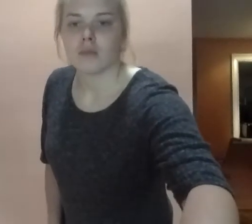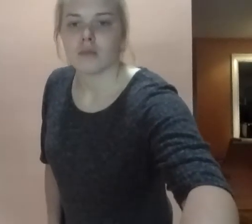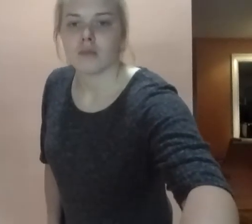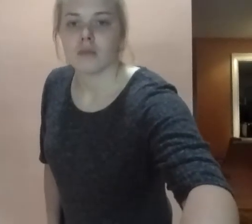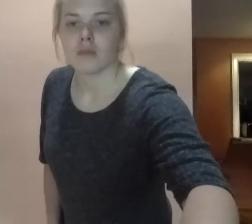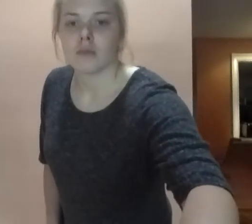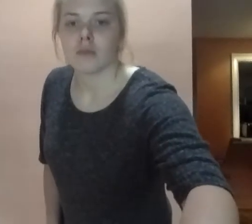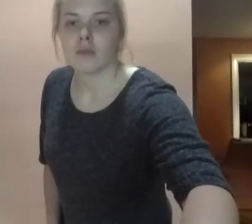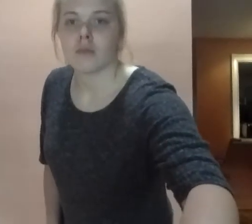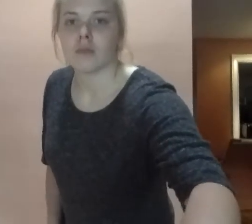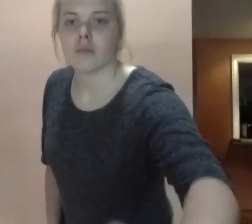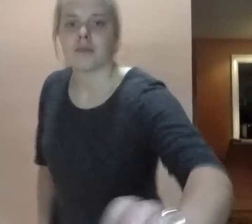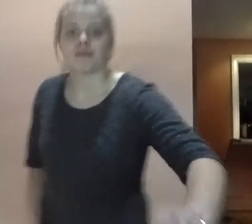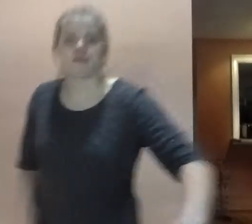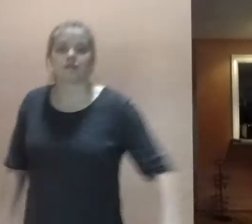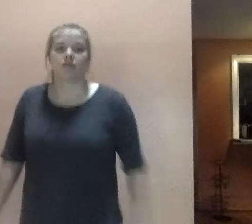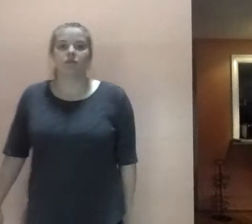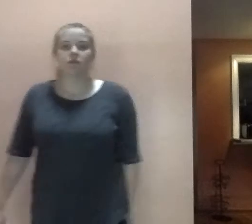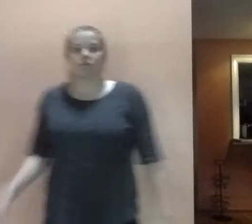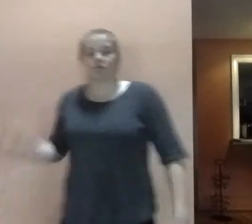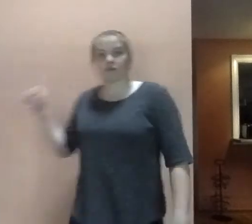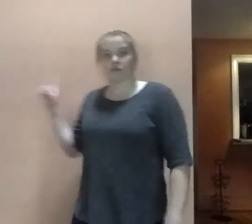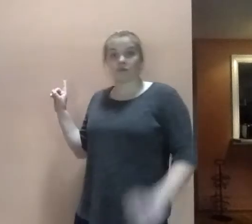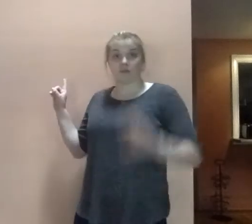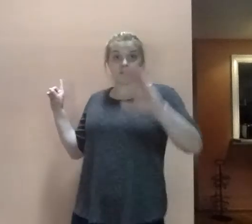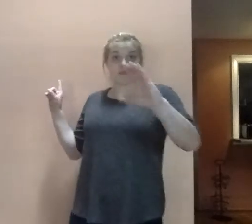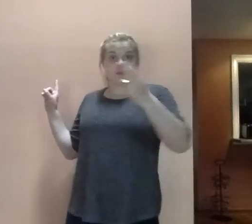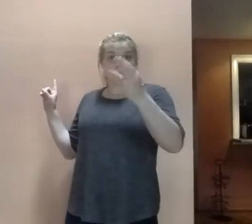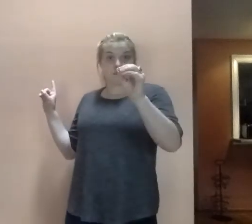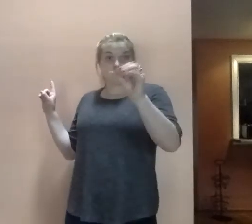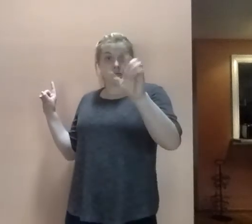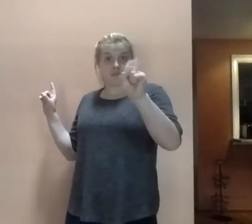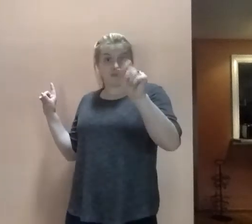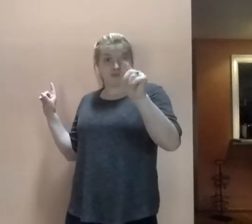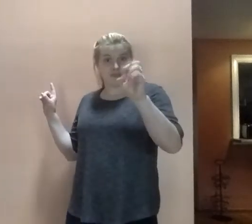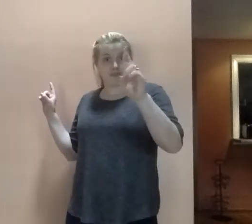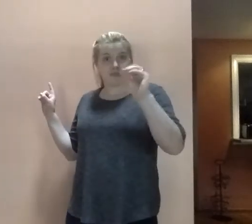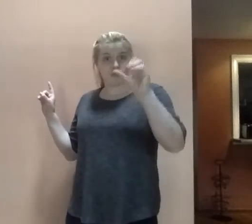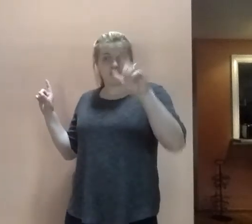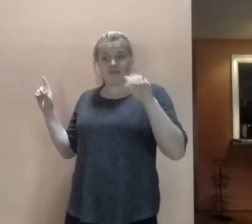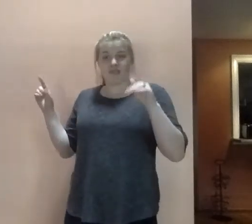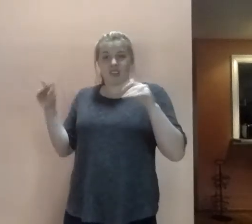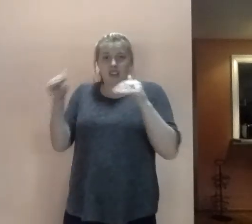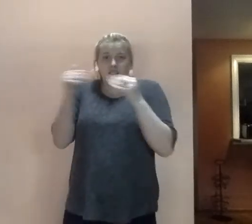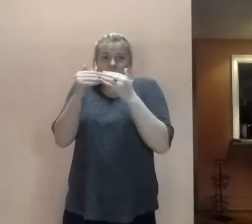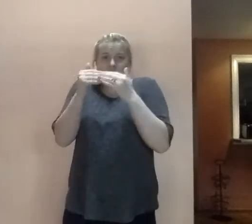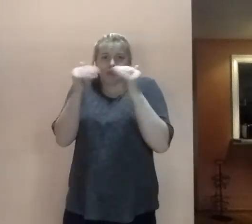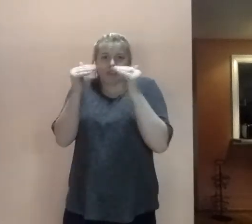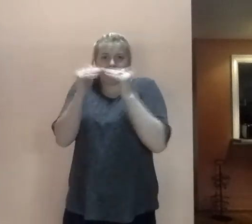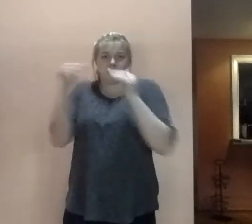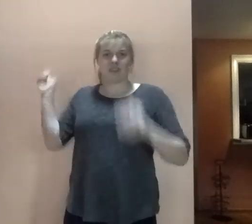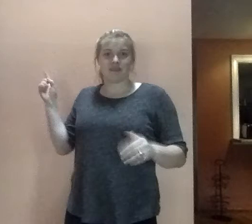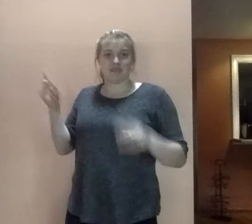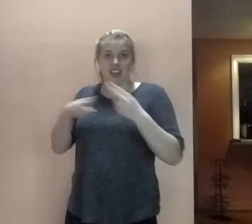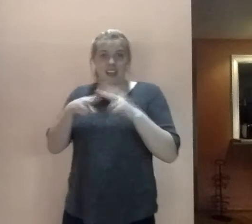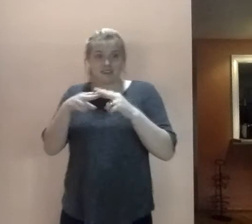has nearly as much cholesterol per gram as red beef. So just on sheer volume, it's the number one source. Yeah, eggs being close behind. I'd never really thought